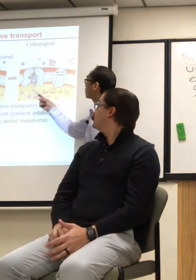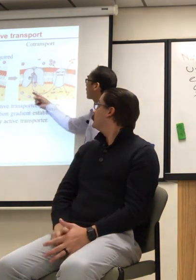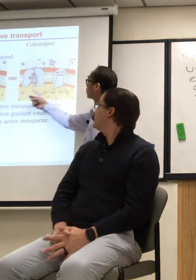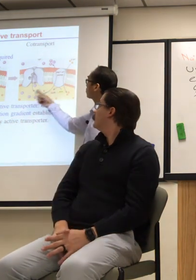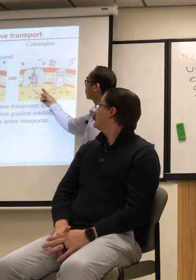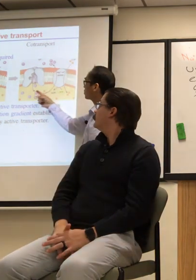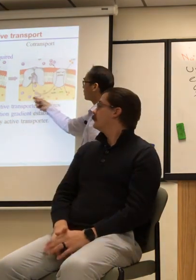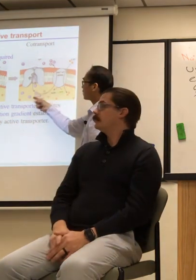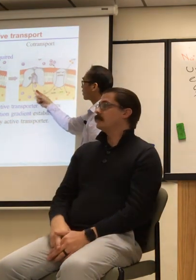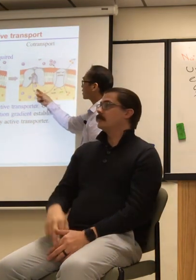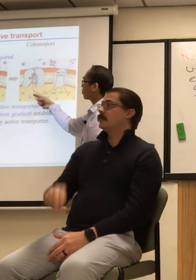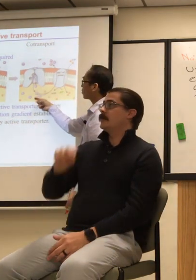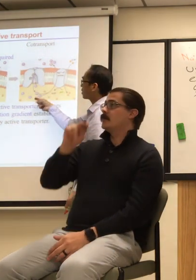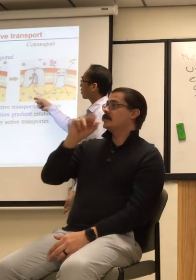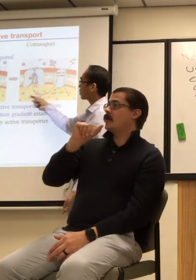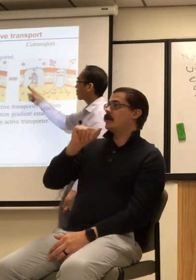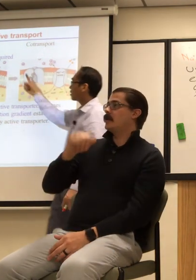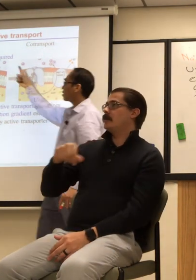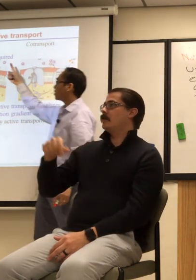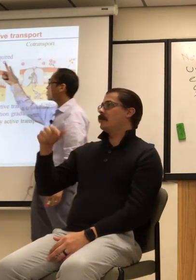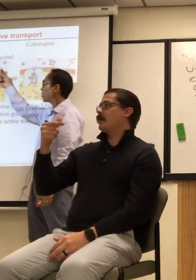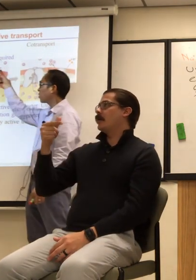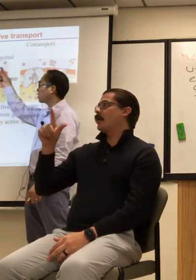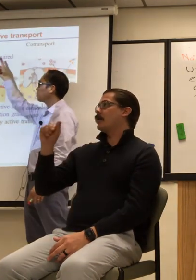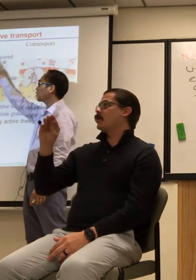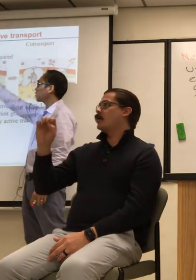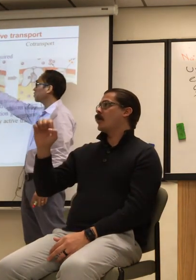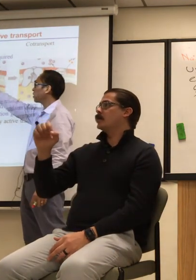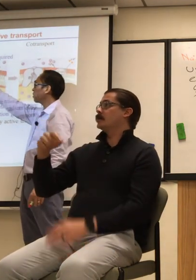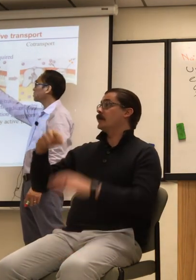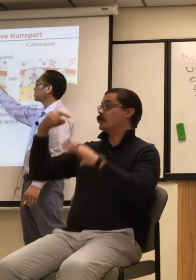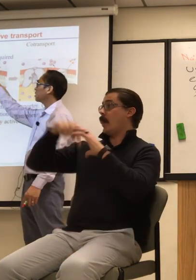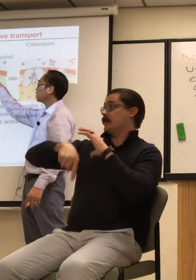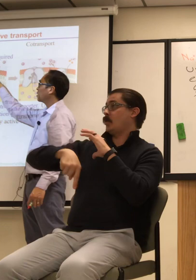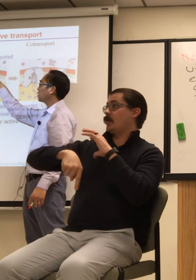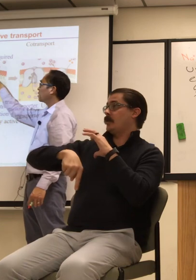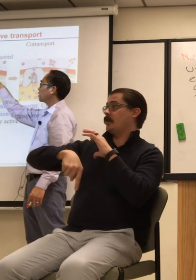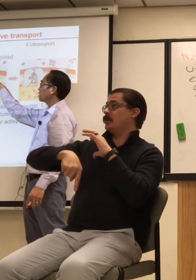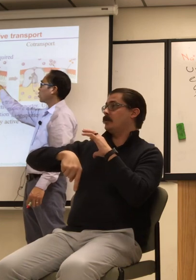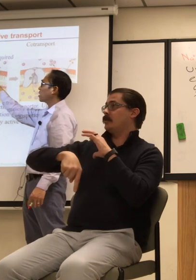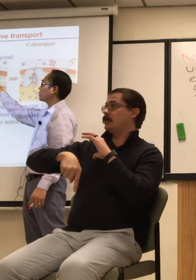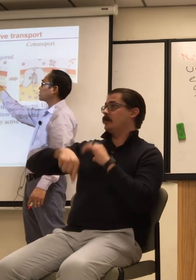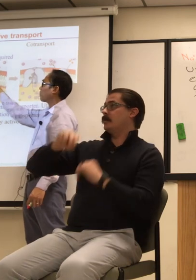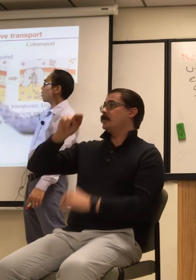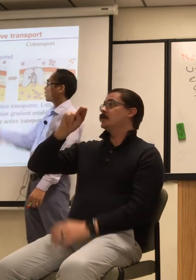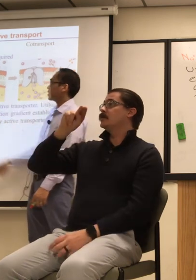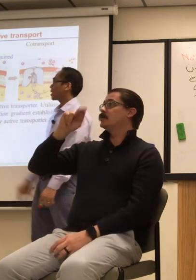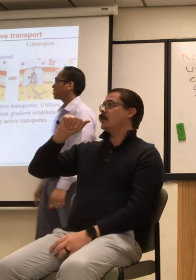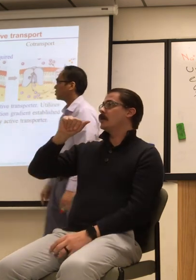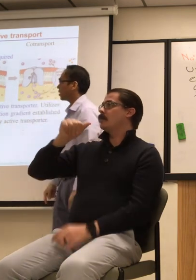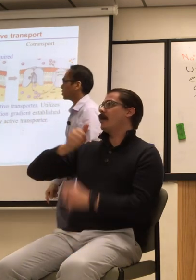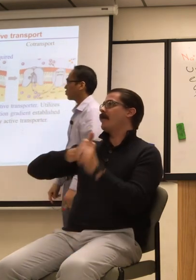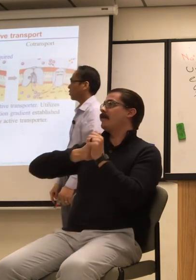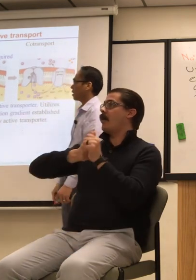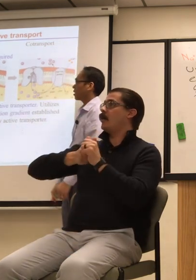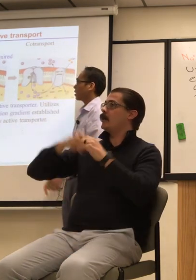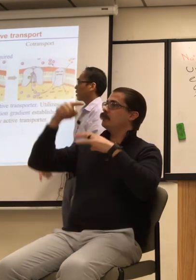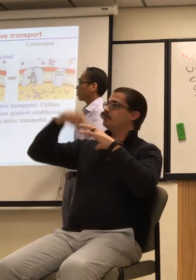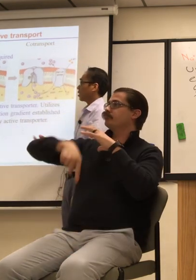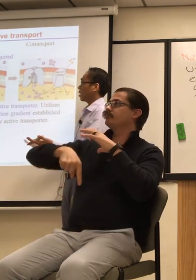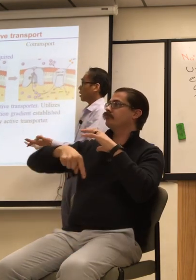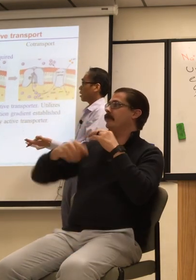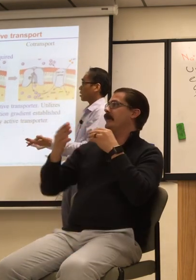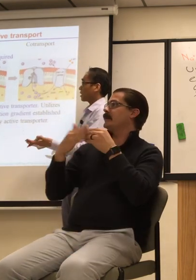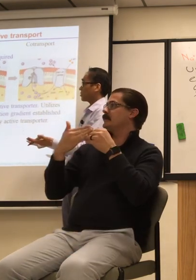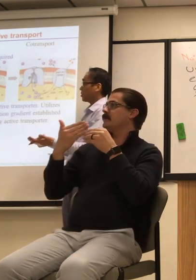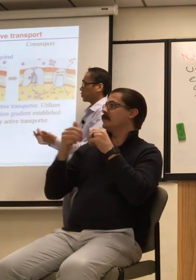There's sodium and glucose being transported here. Sodium, glucose. Sodium is following its concentration gradient.